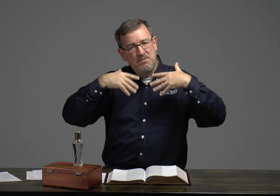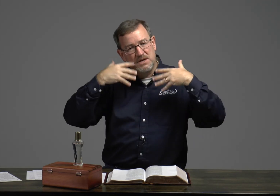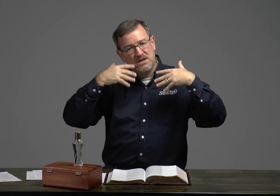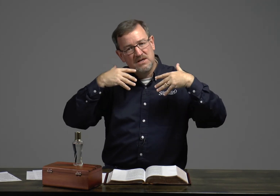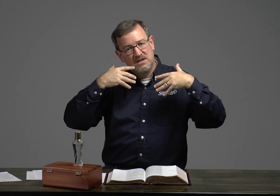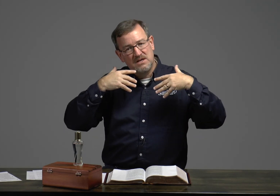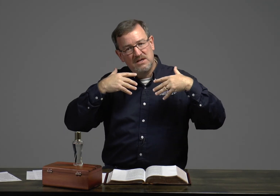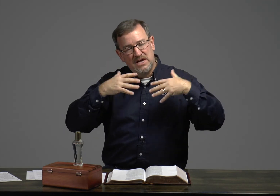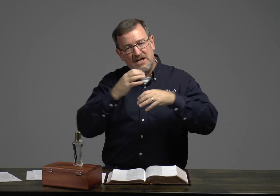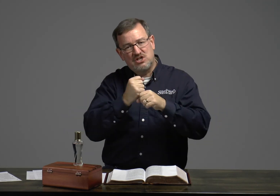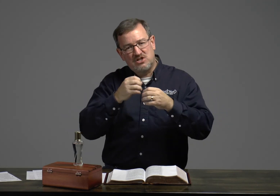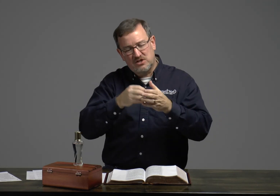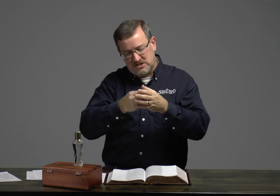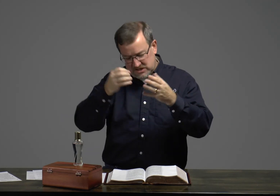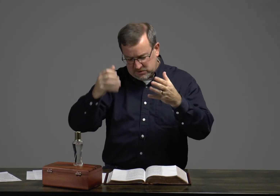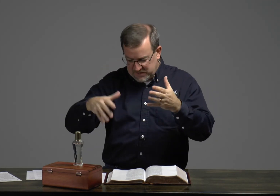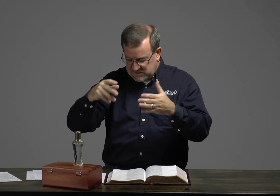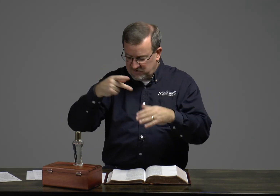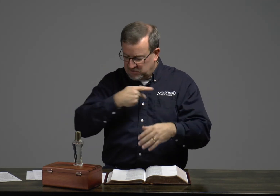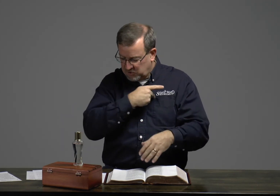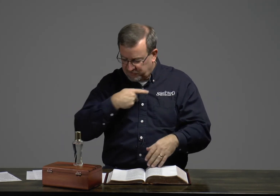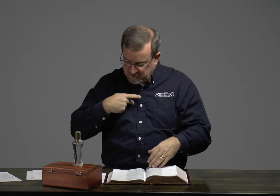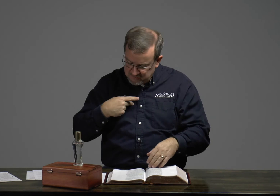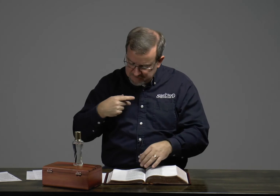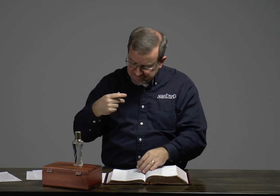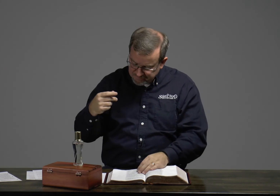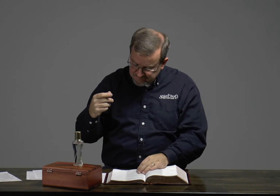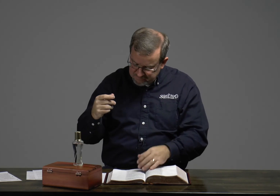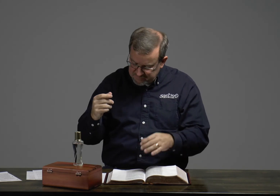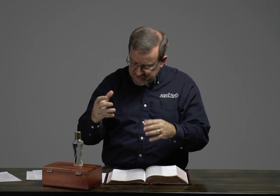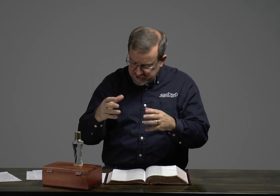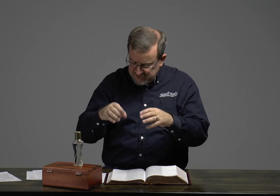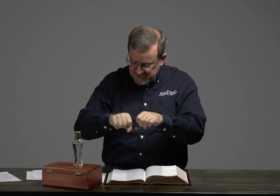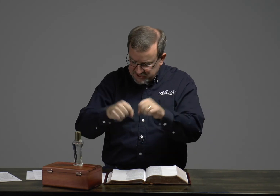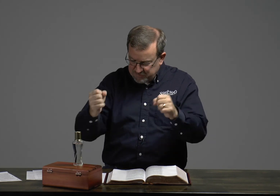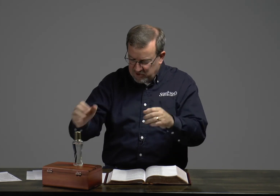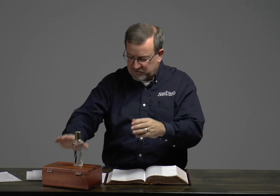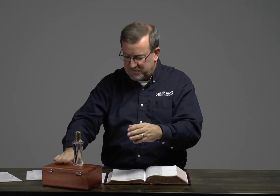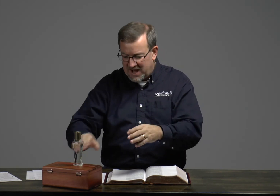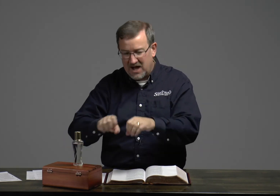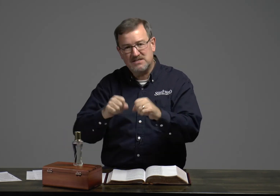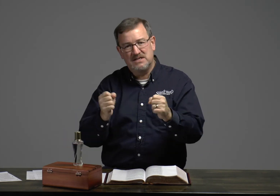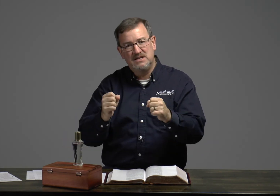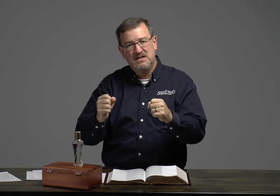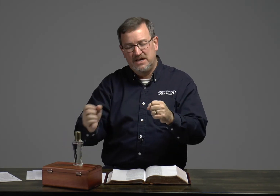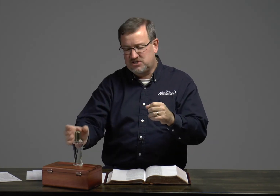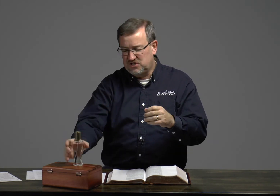weeping. And she took this expensive perfume and she broke the box and she took